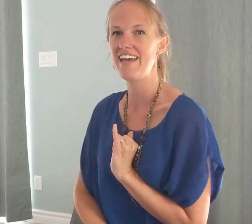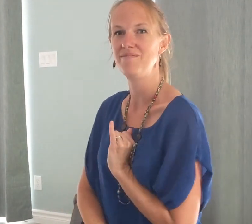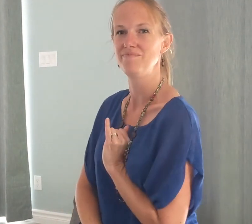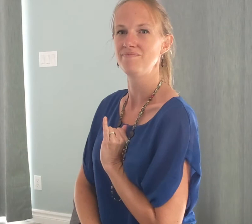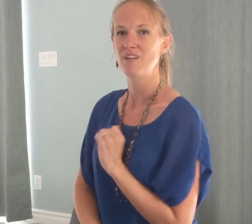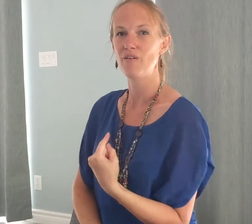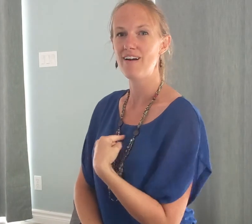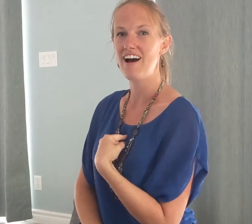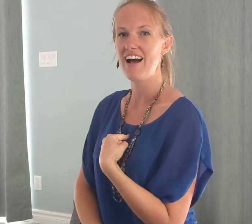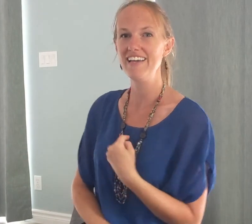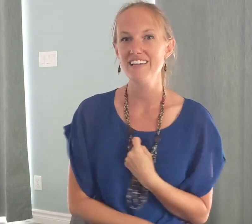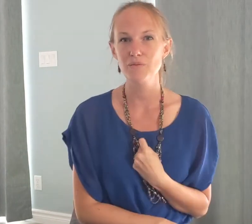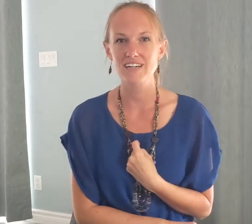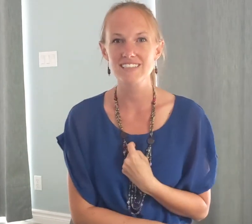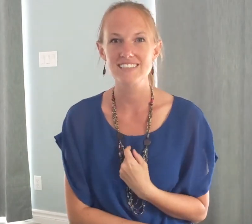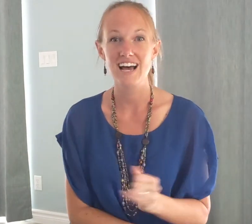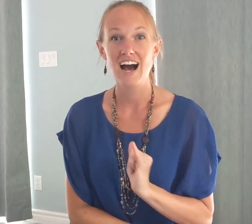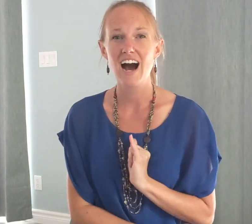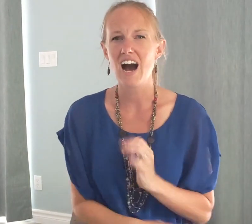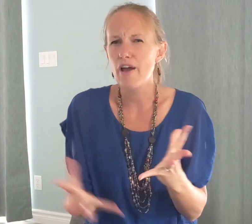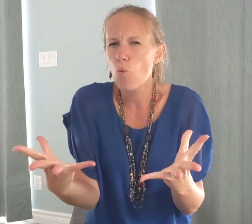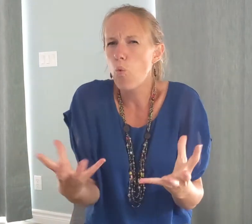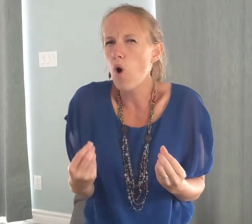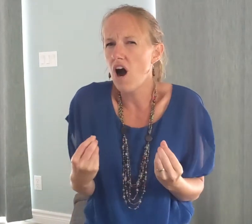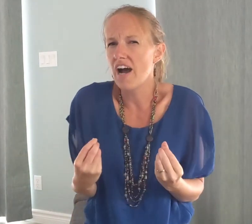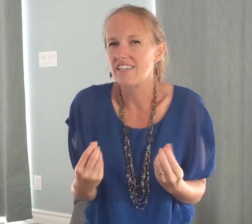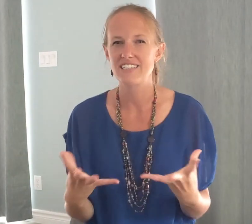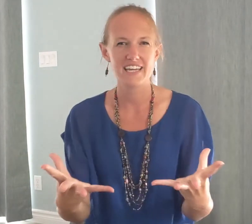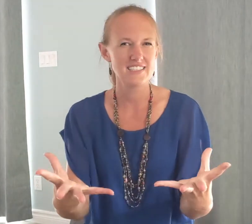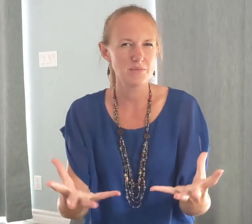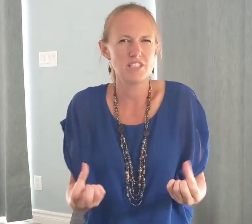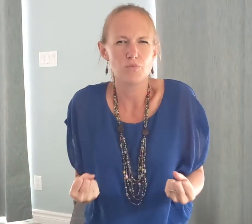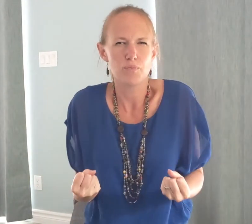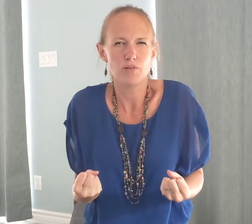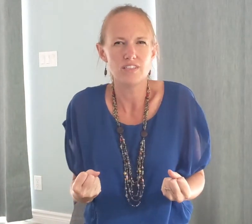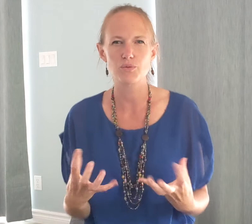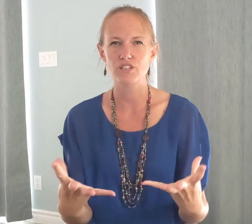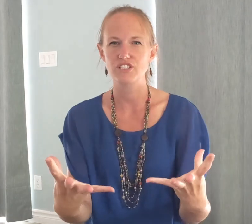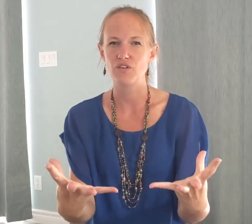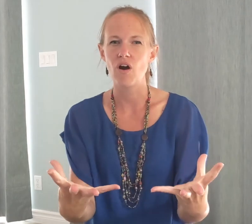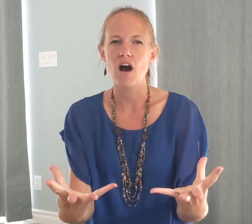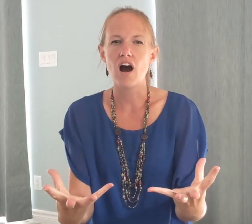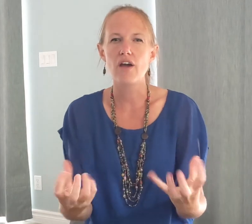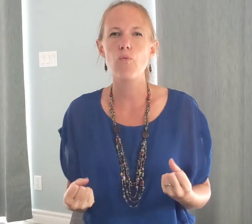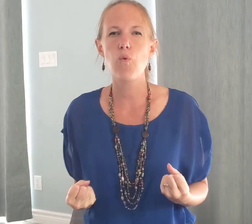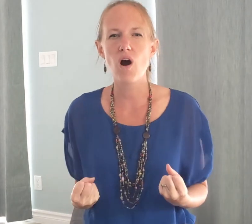I or I. Either works. I want. Okay, something you're pulling towards you. I